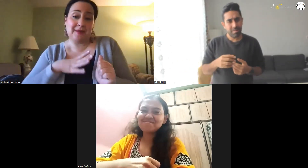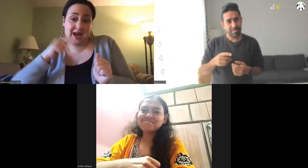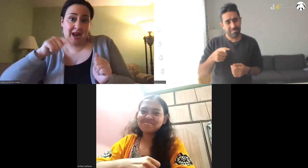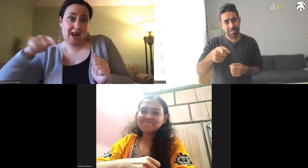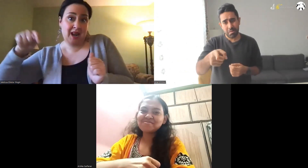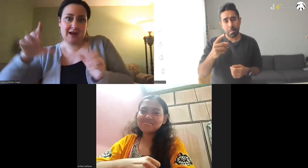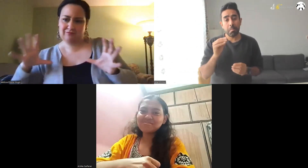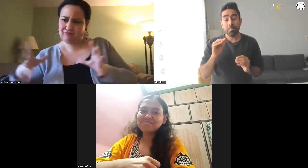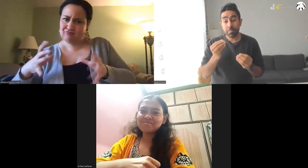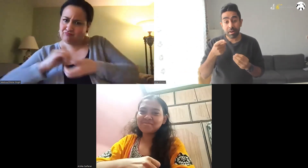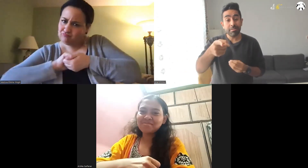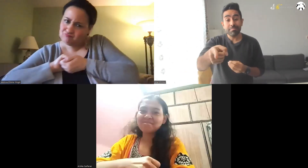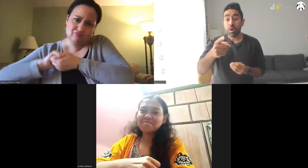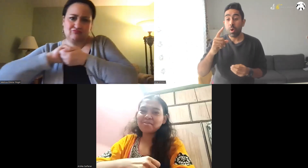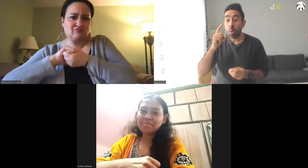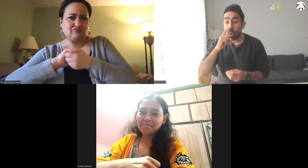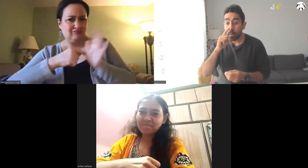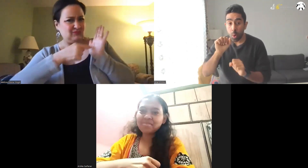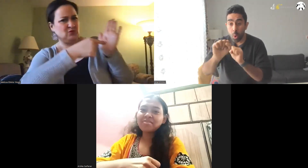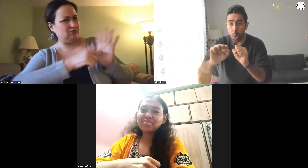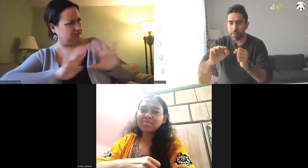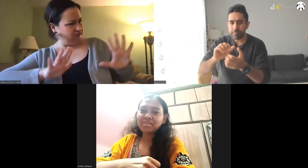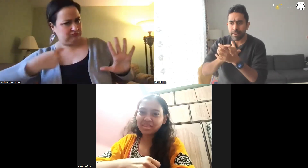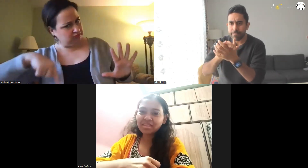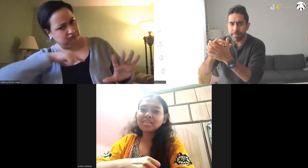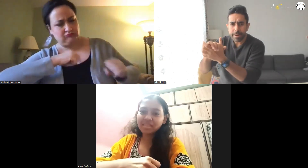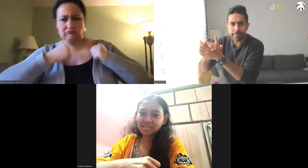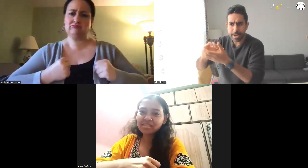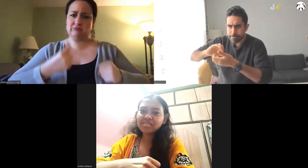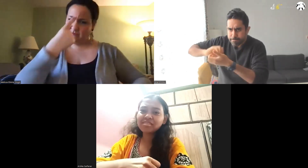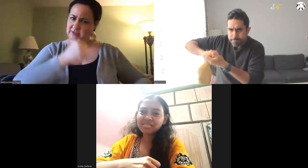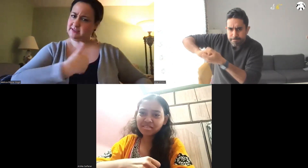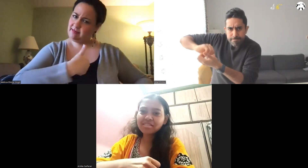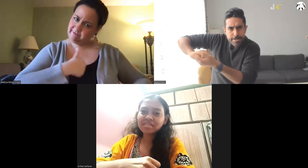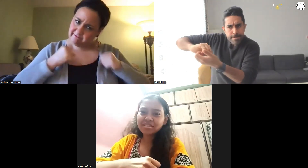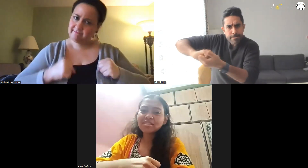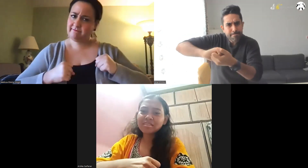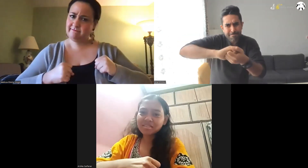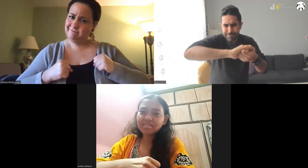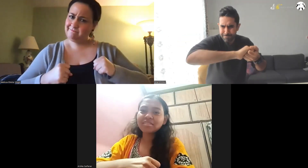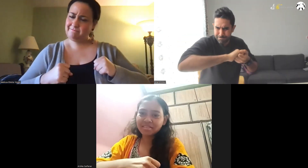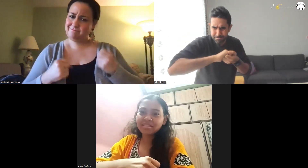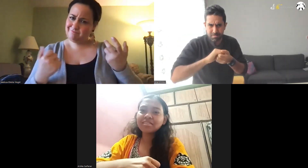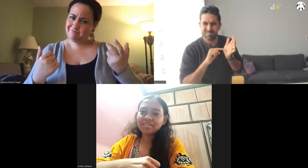say, like, that will be better if you as a woman, or you can ask with your friends, your